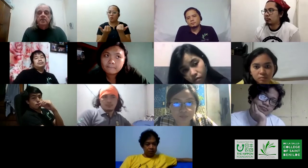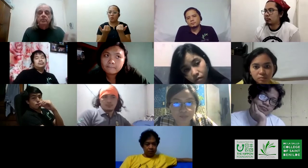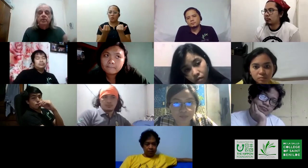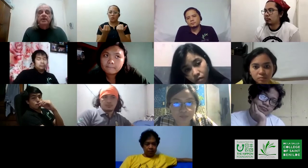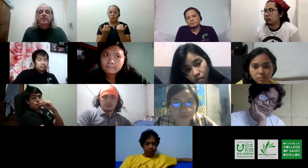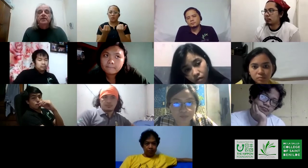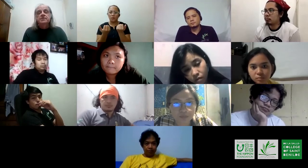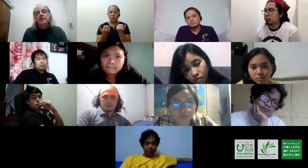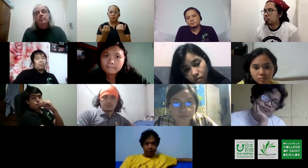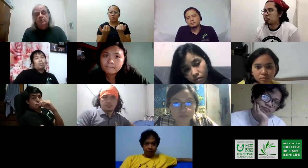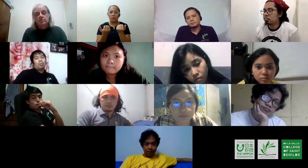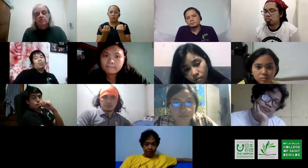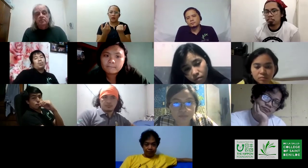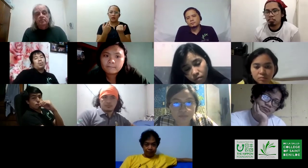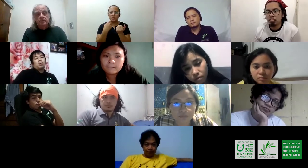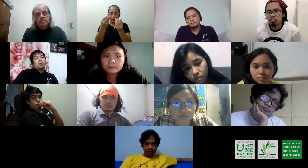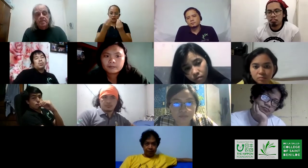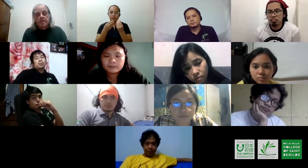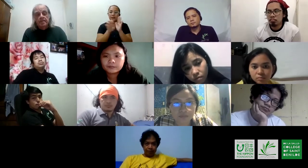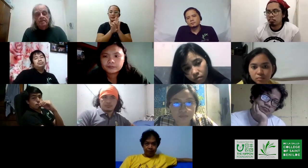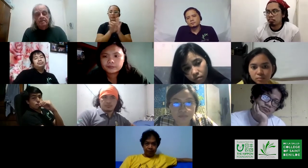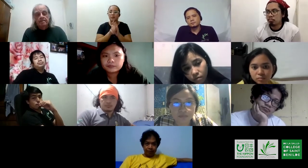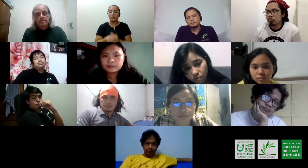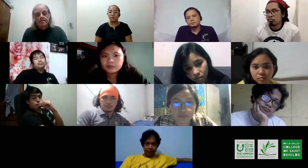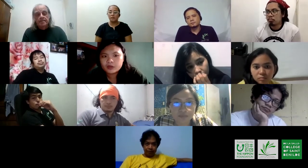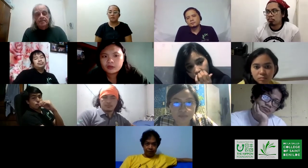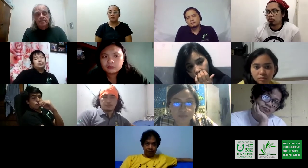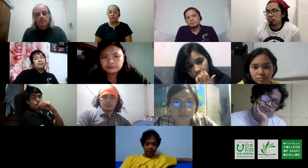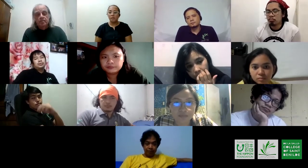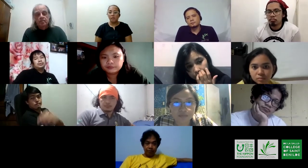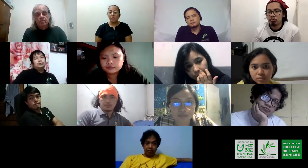And then they would give me examples.